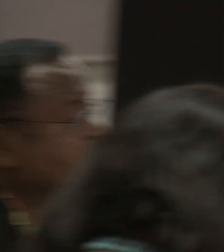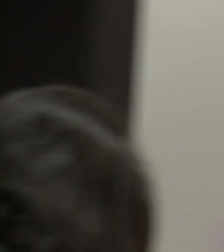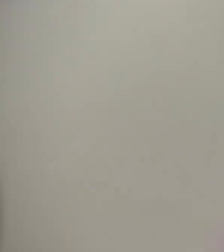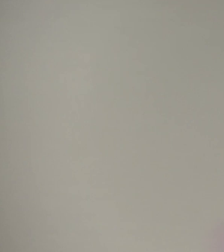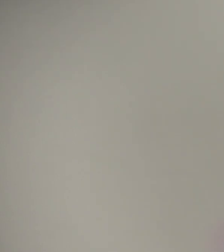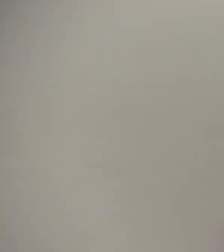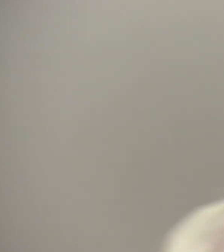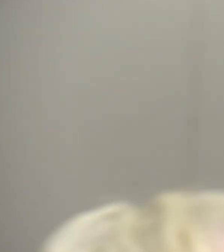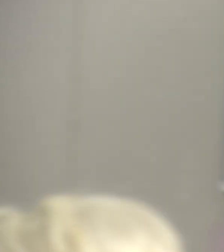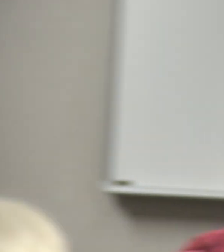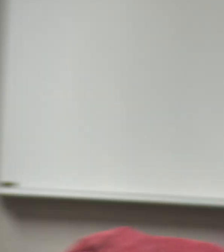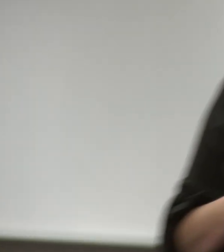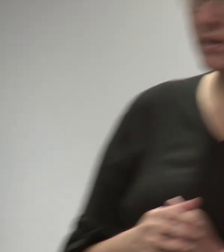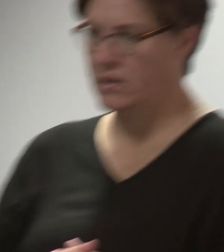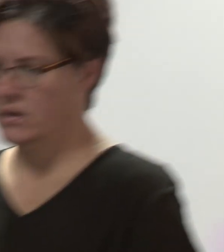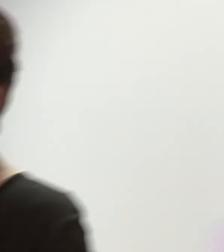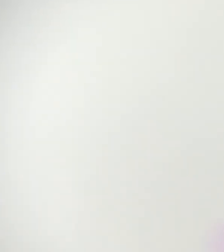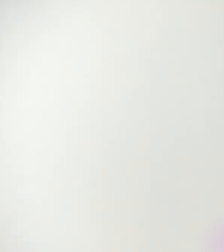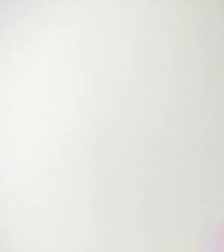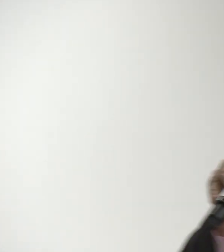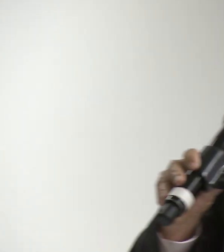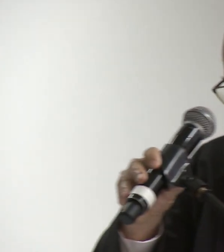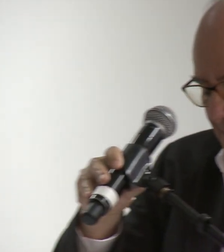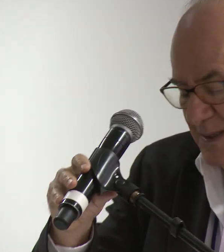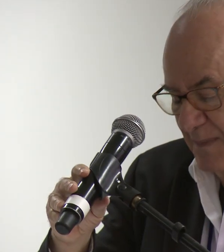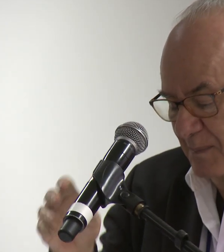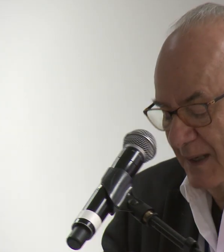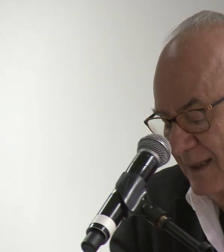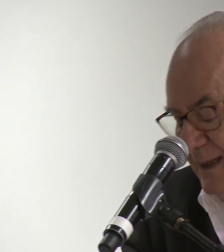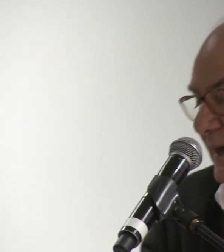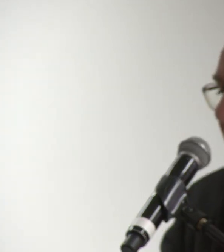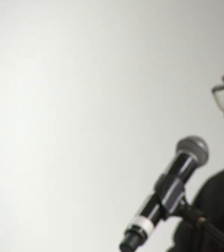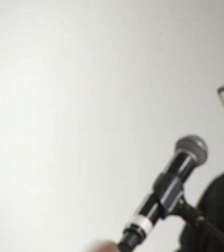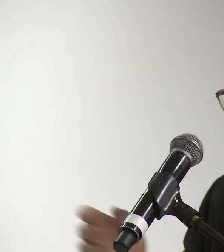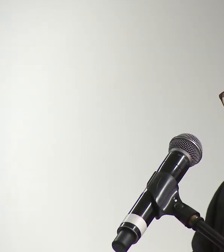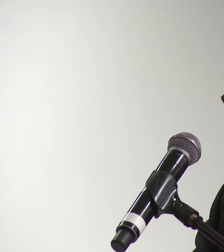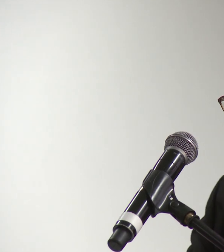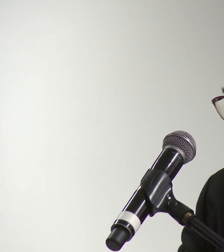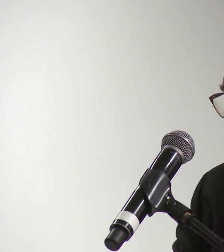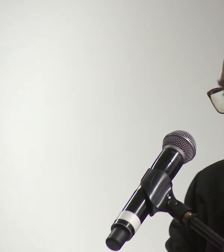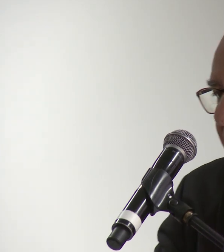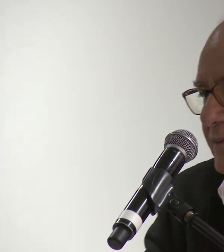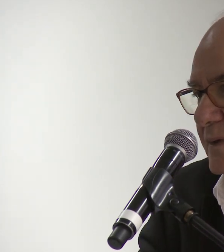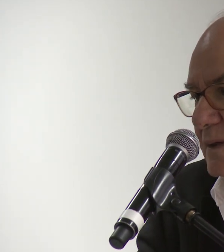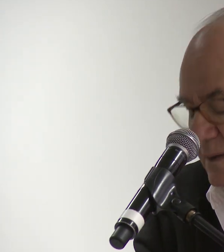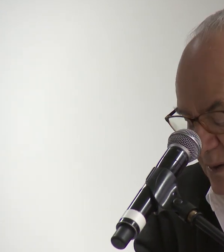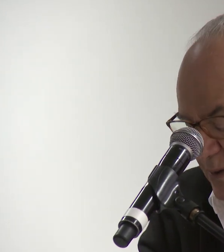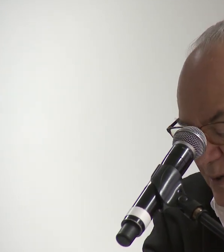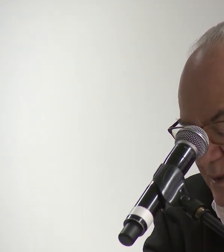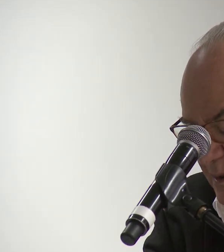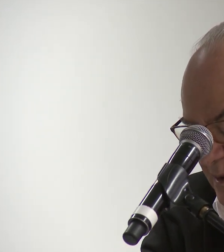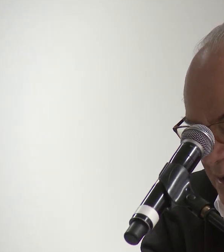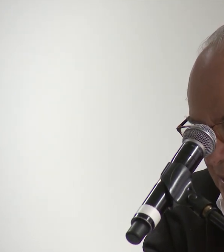Good. So I'll answer these questions and then to the best of my ability, and then we can do a second round if